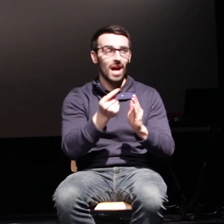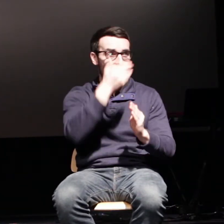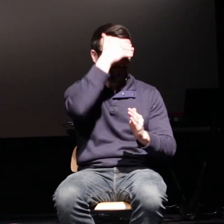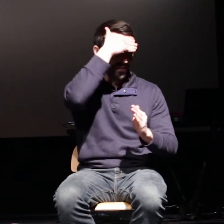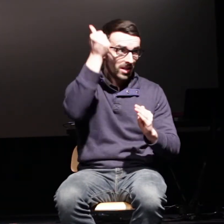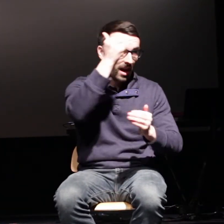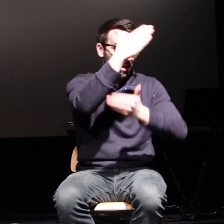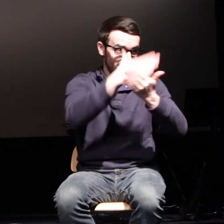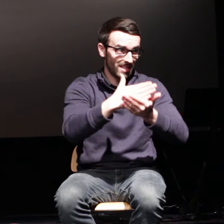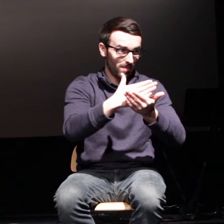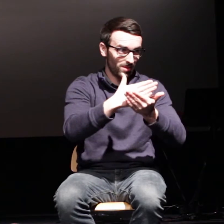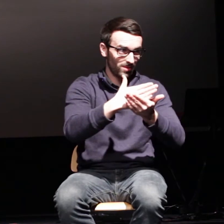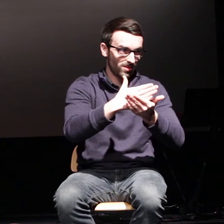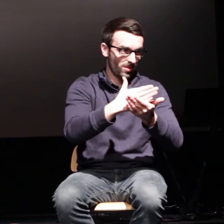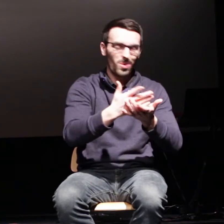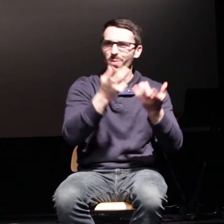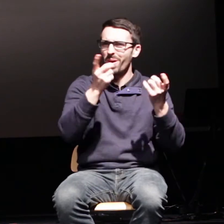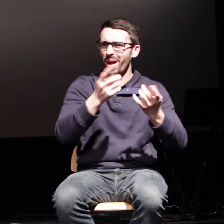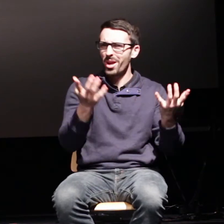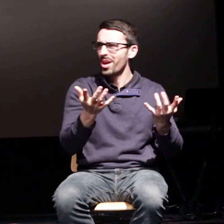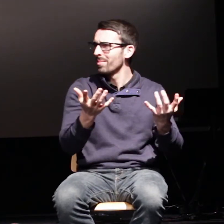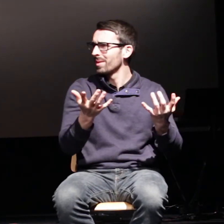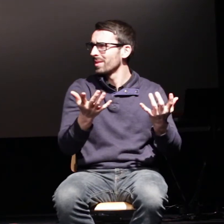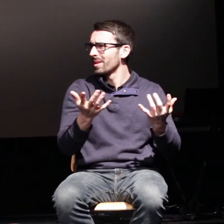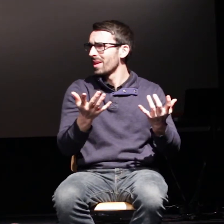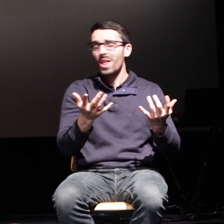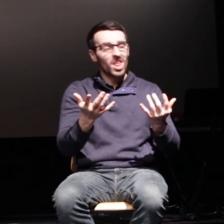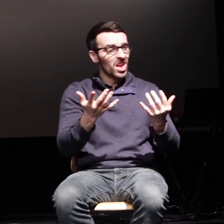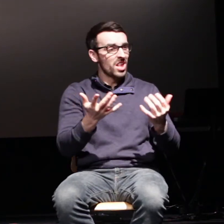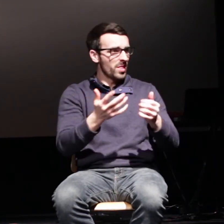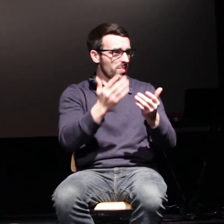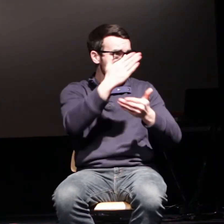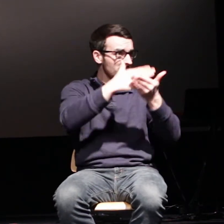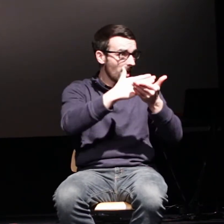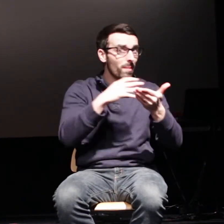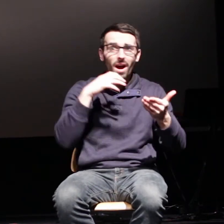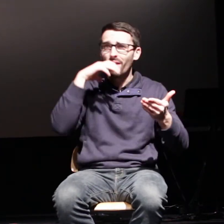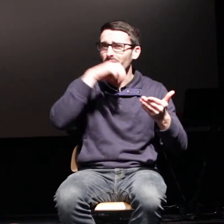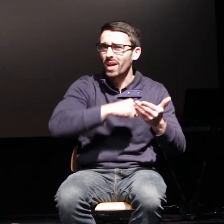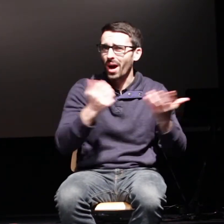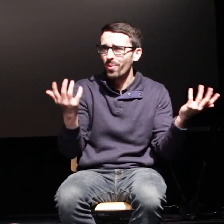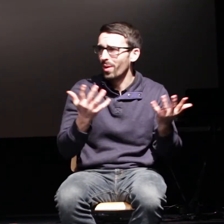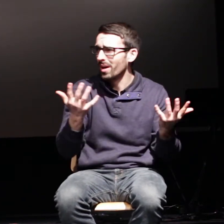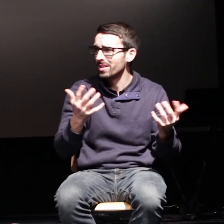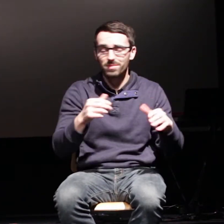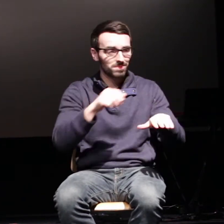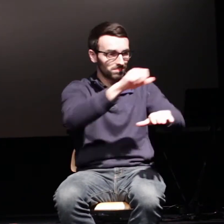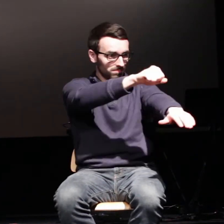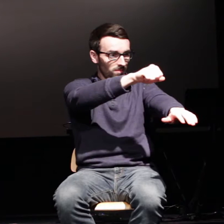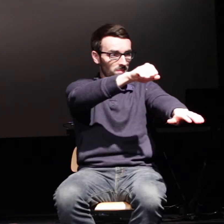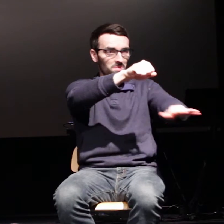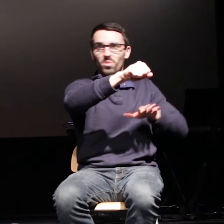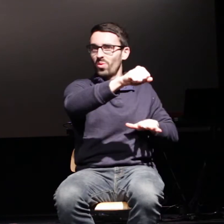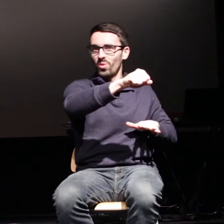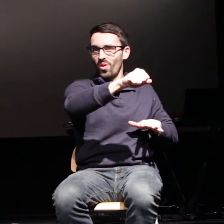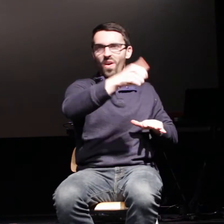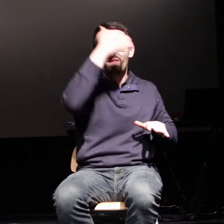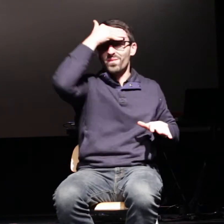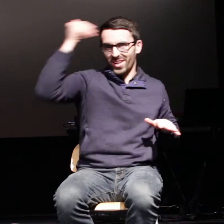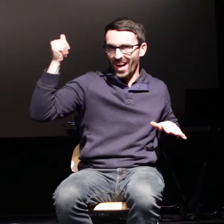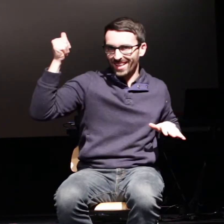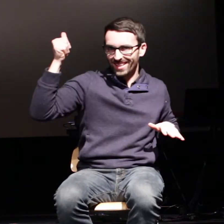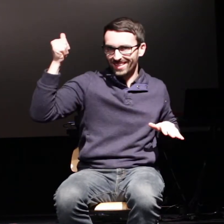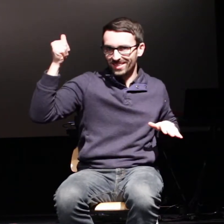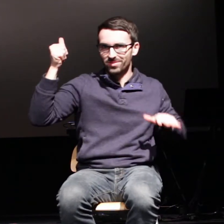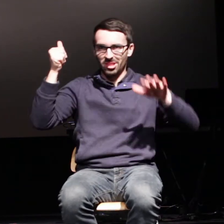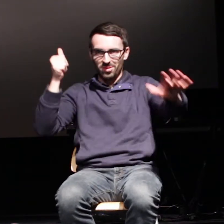step. And unfortunately, this step that I forgot to take my arm out from in between the two